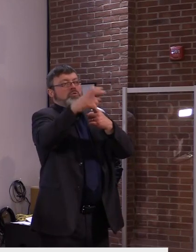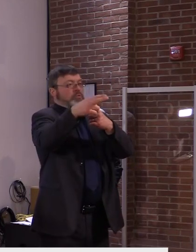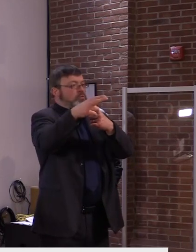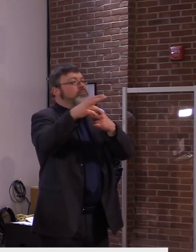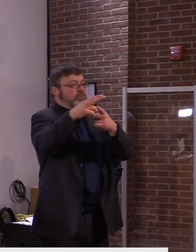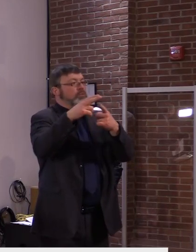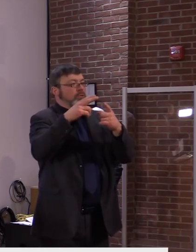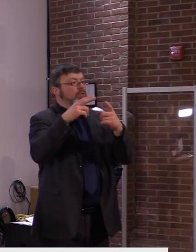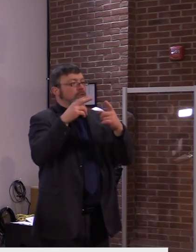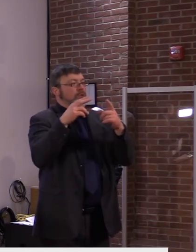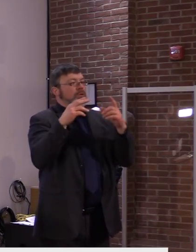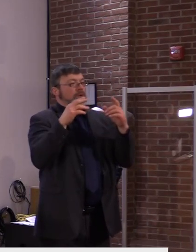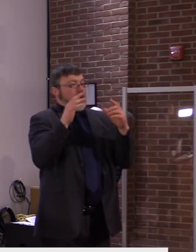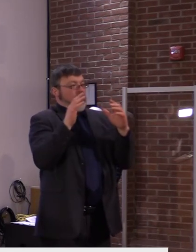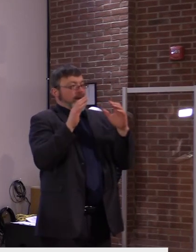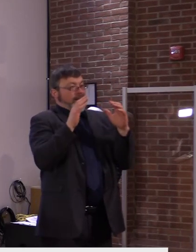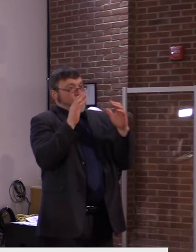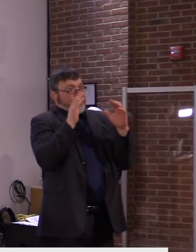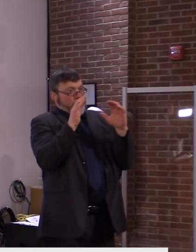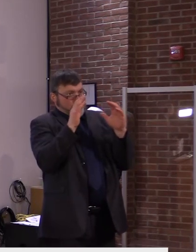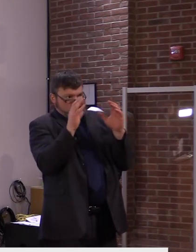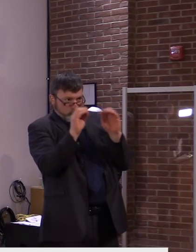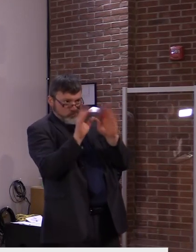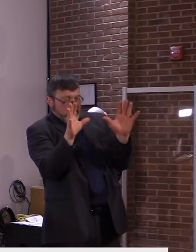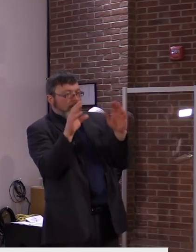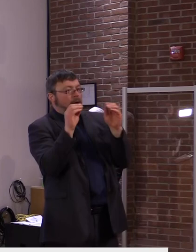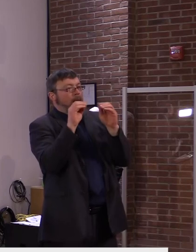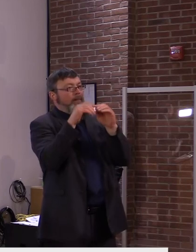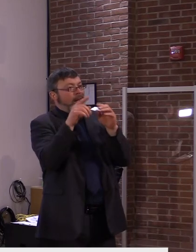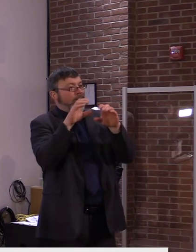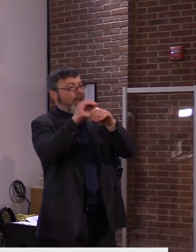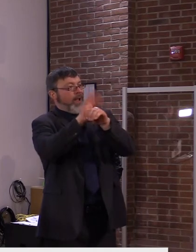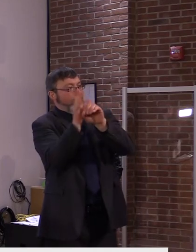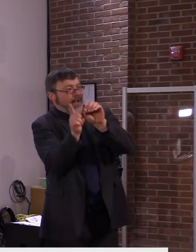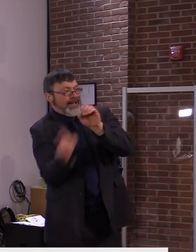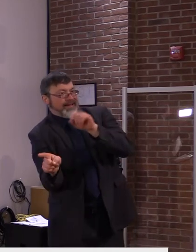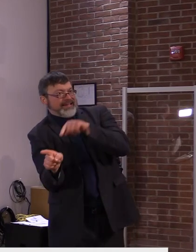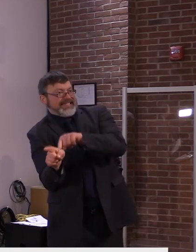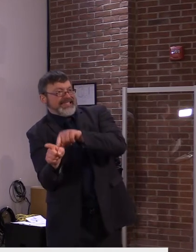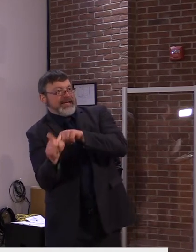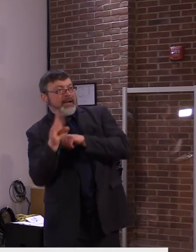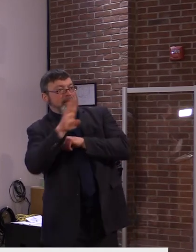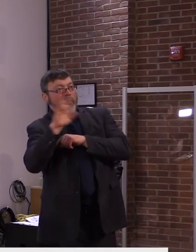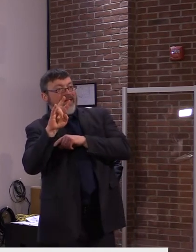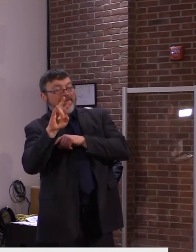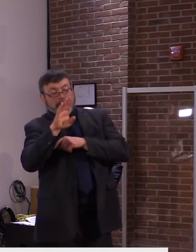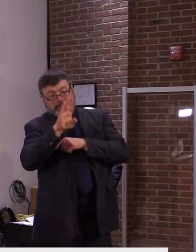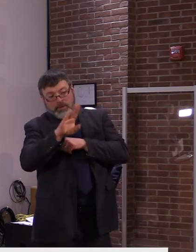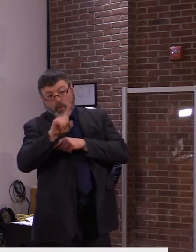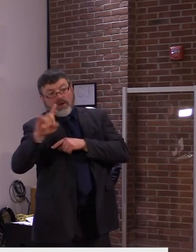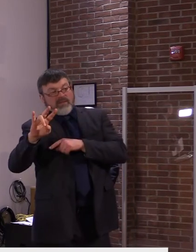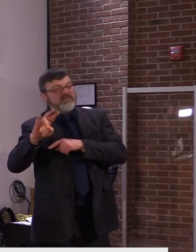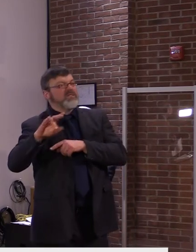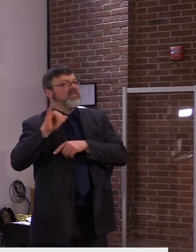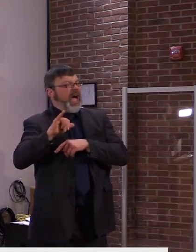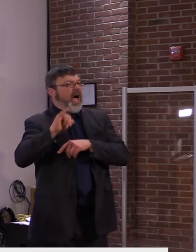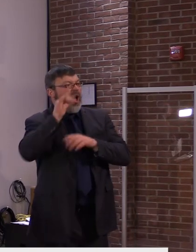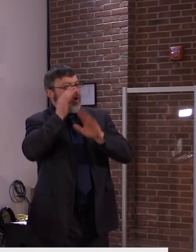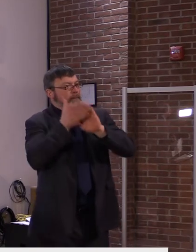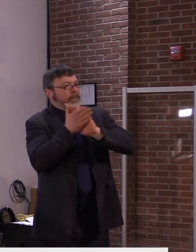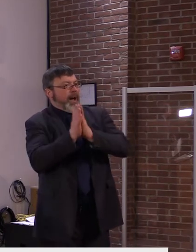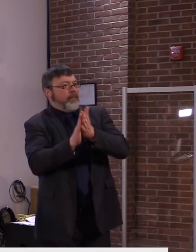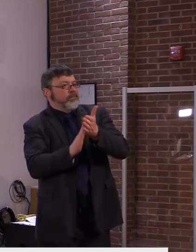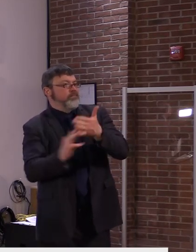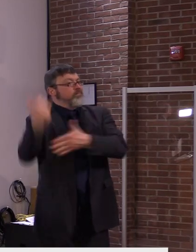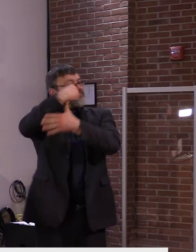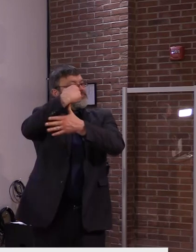one, to perhaps become the dominant strain in the country. So they didn't want to jump the gun too quickly and go beyond